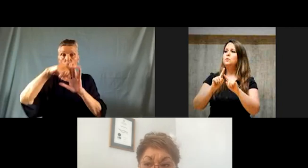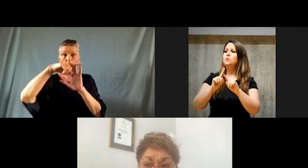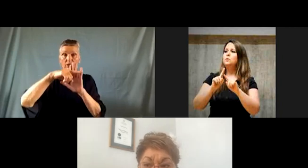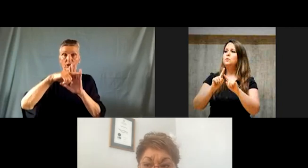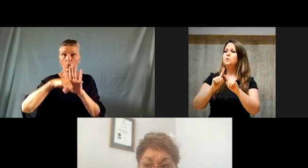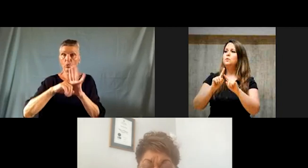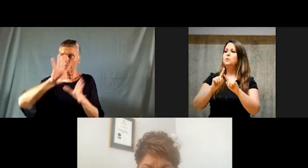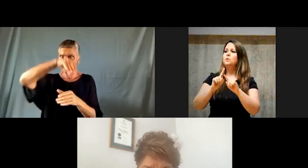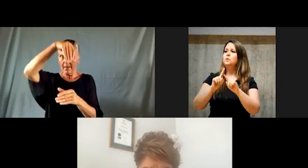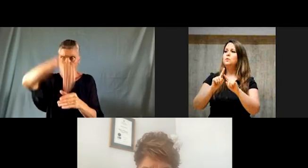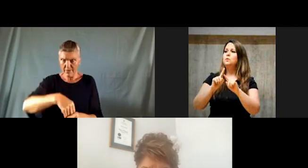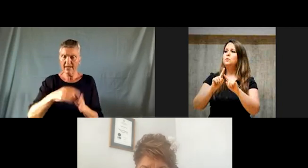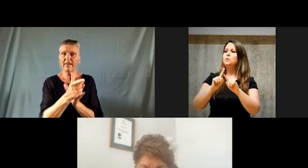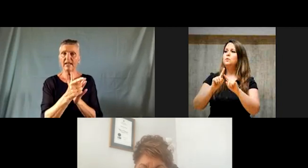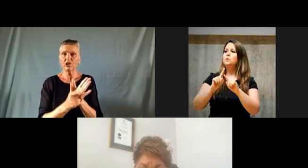the legislation.